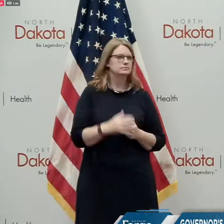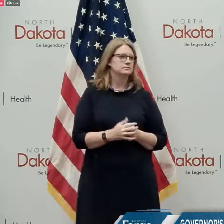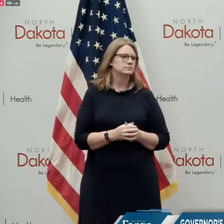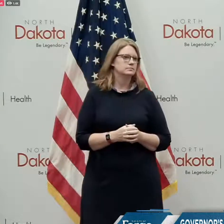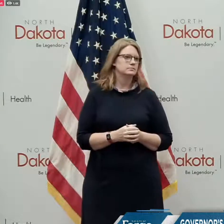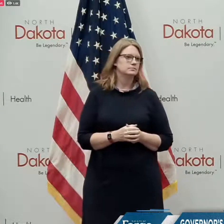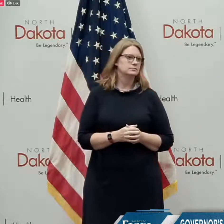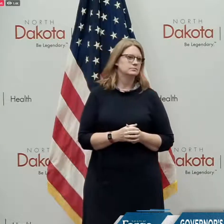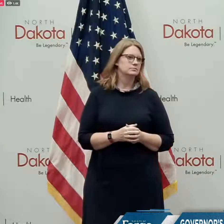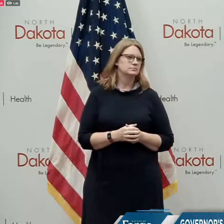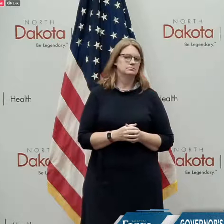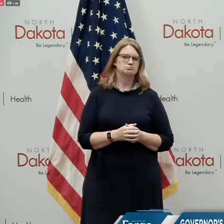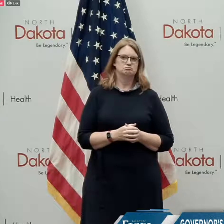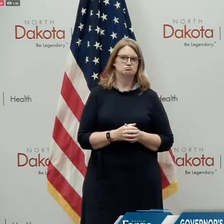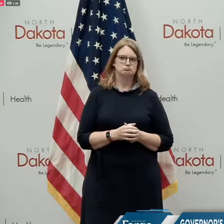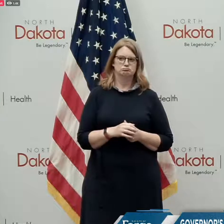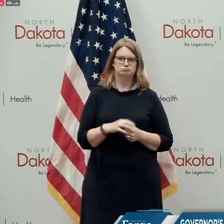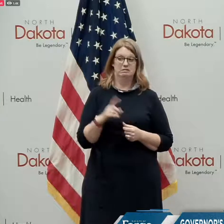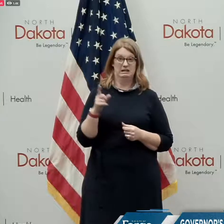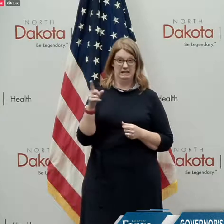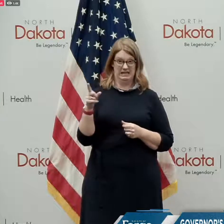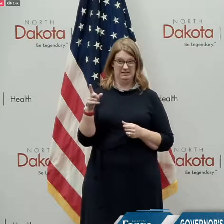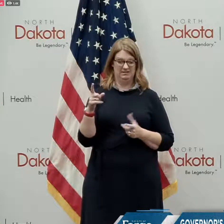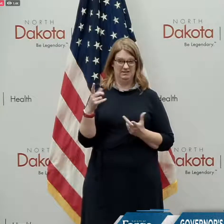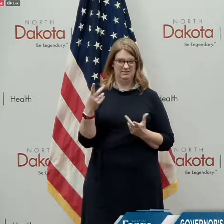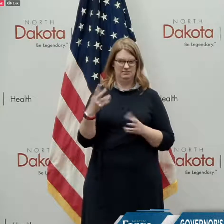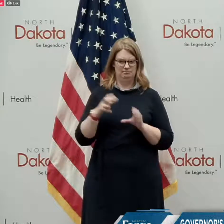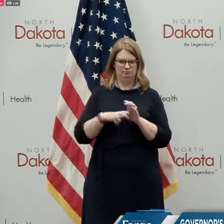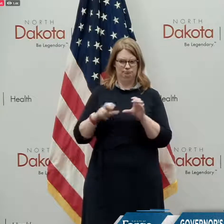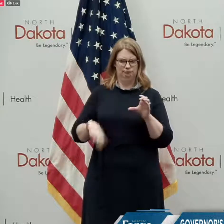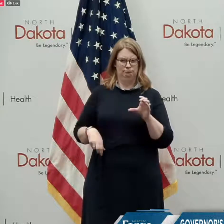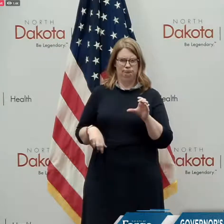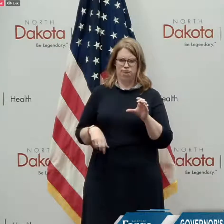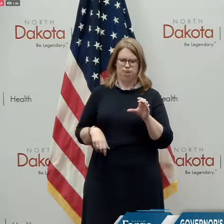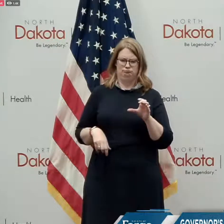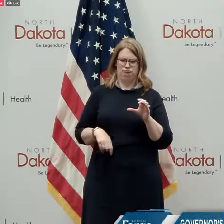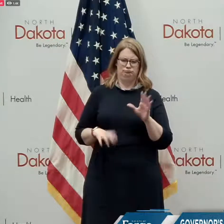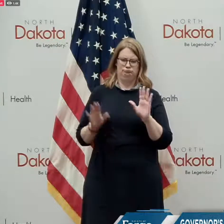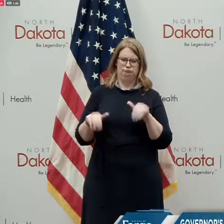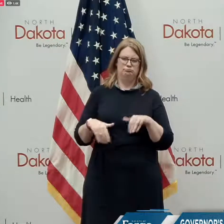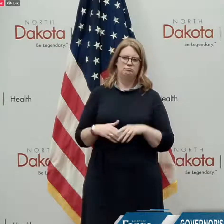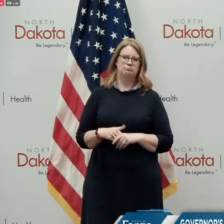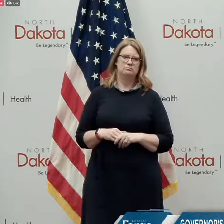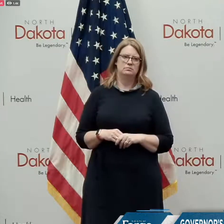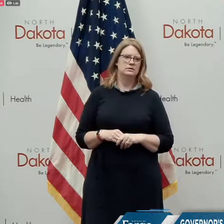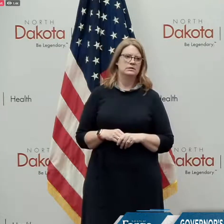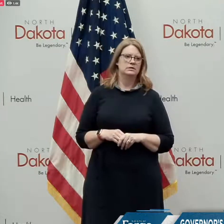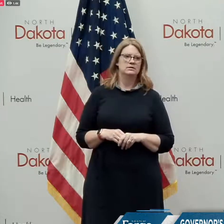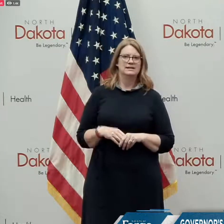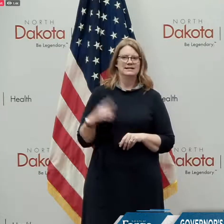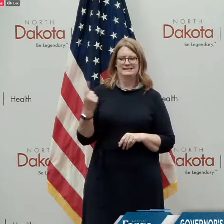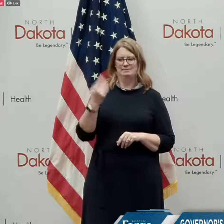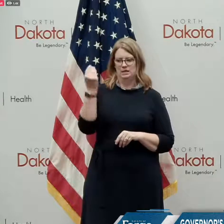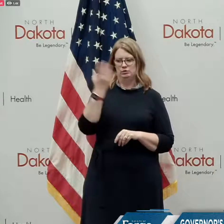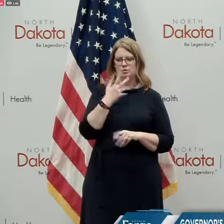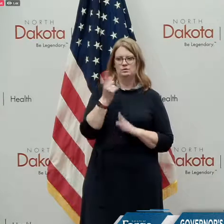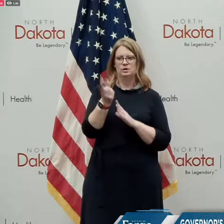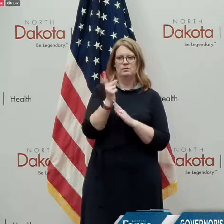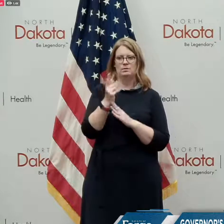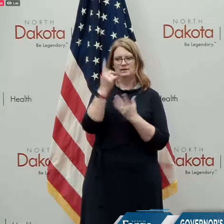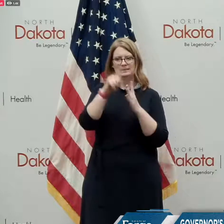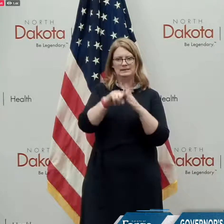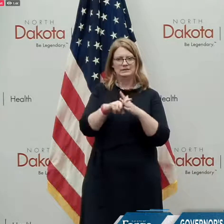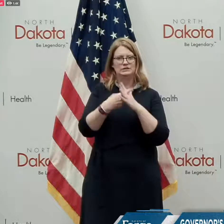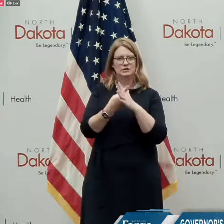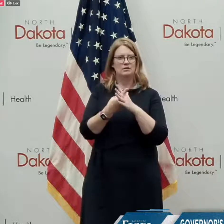But that had nothing to do with his resignation at this. Again, this is something he told us when he started, that he was going to be